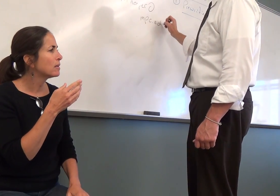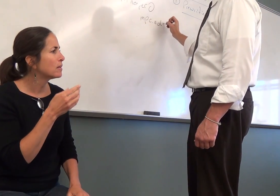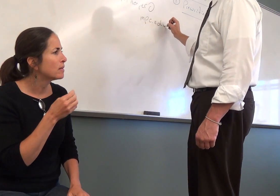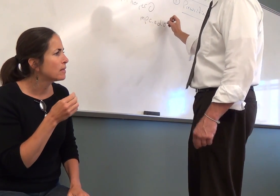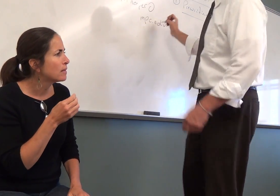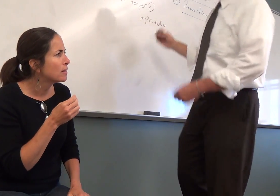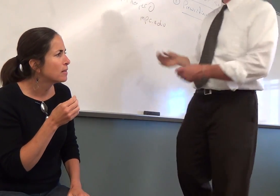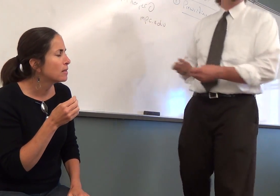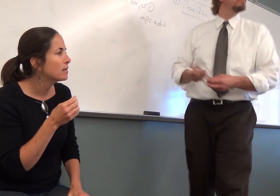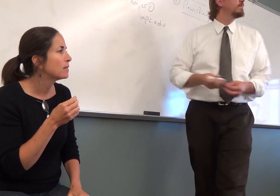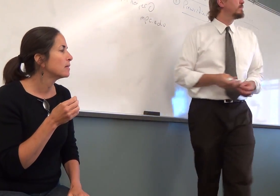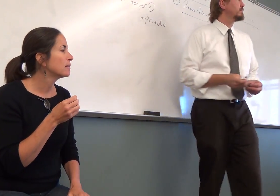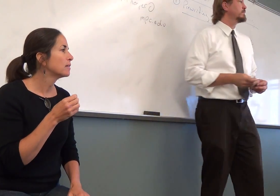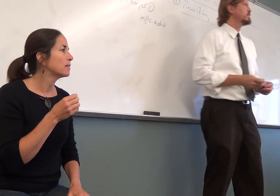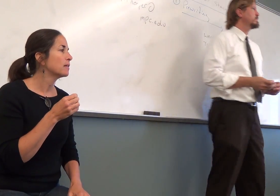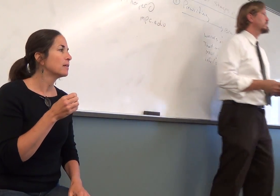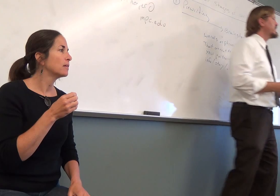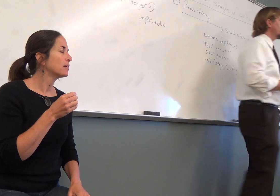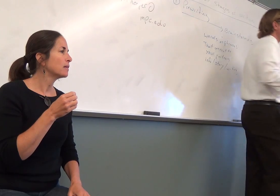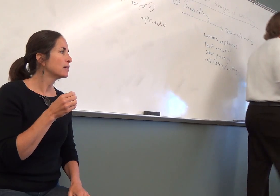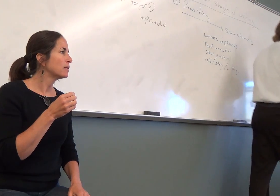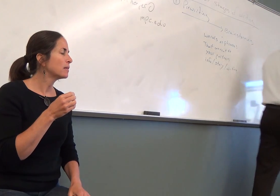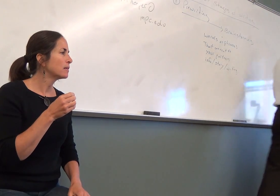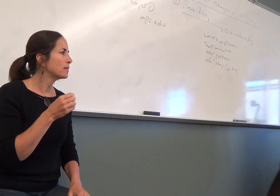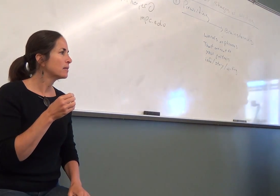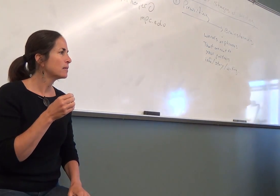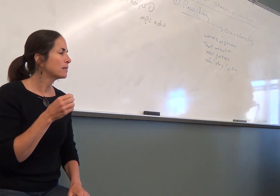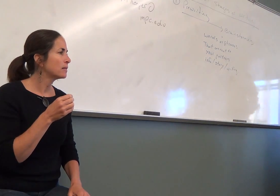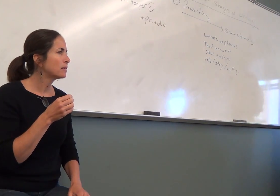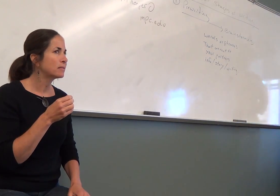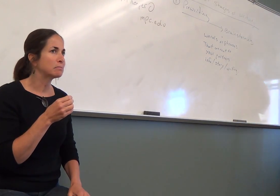What's that? Yes, you may.